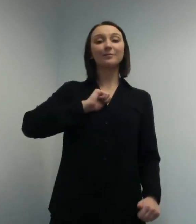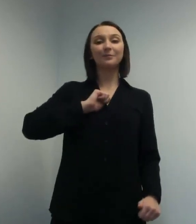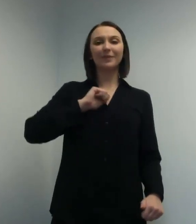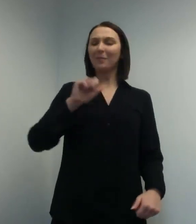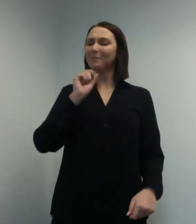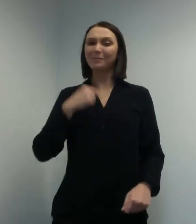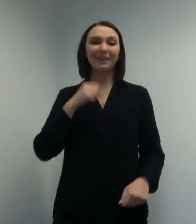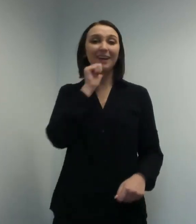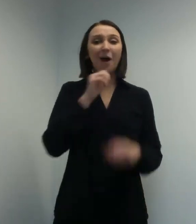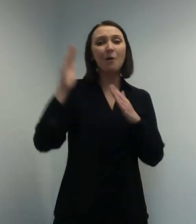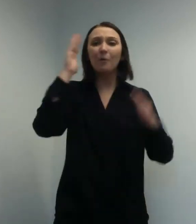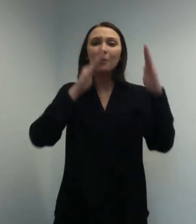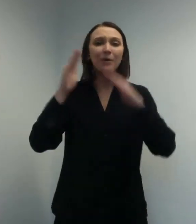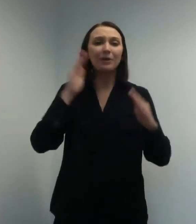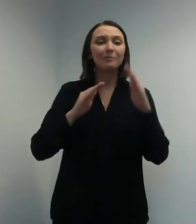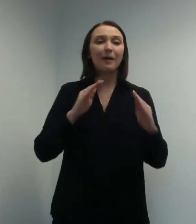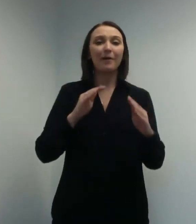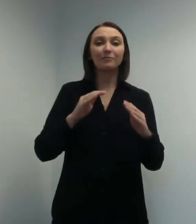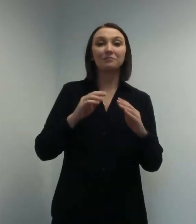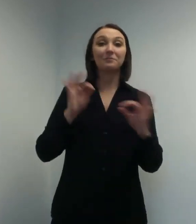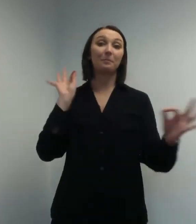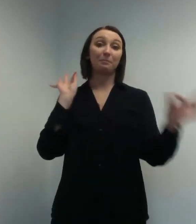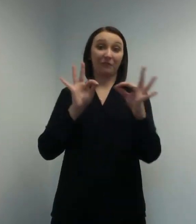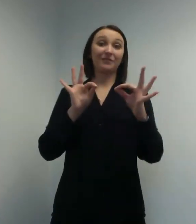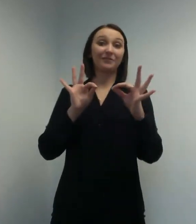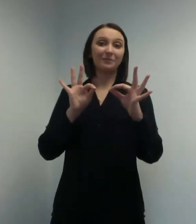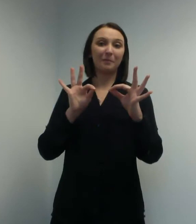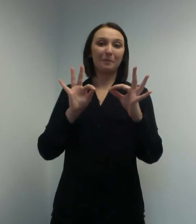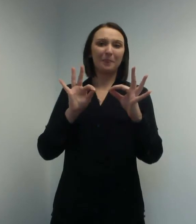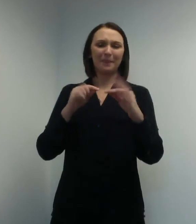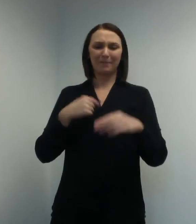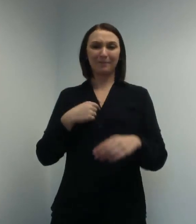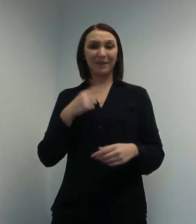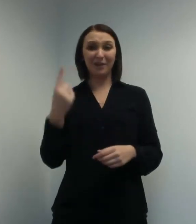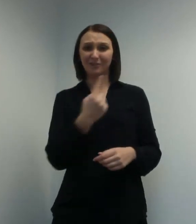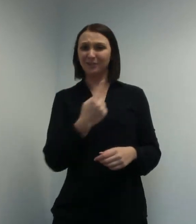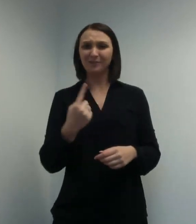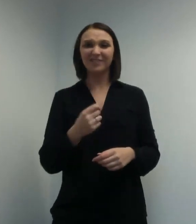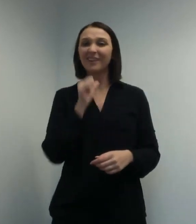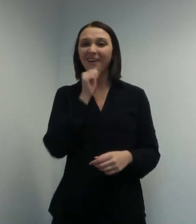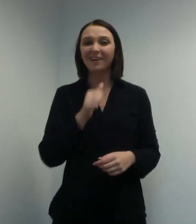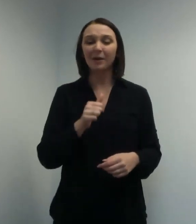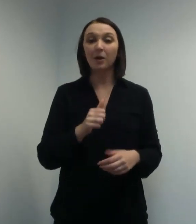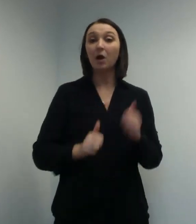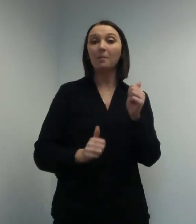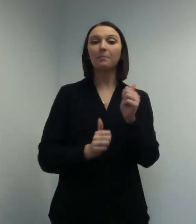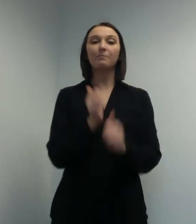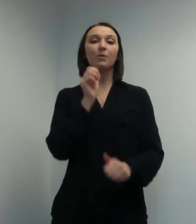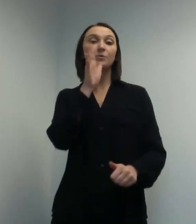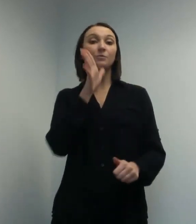perfect. And I'm not alone. So many women I talk to tell me that they gravitate towards careers and professions that they know they're going to be